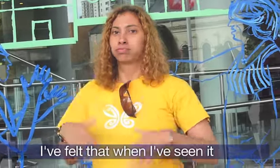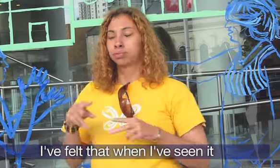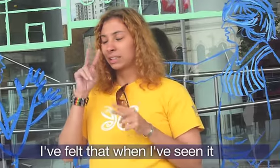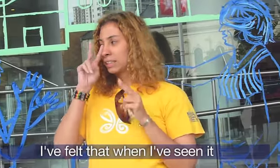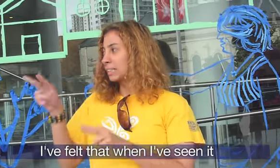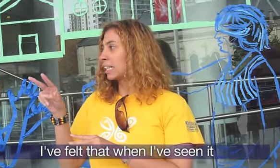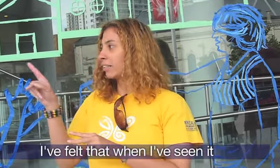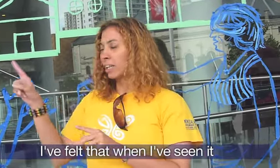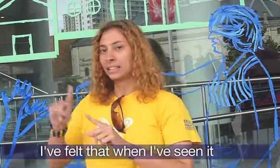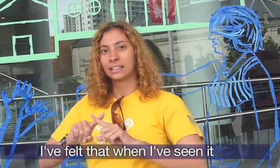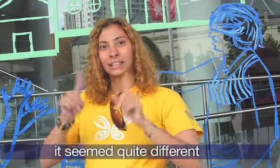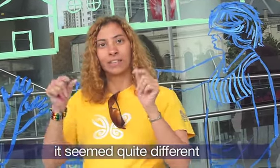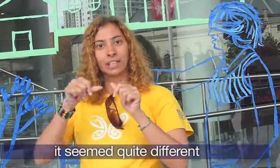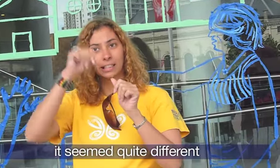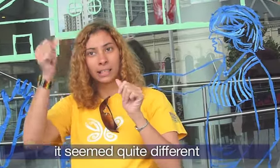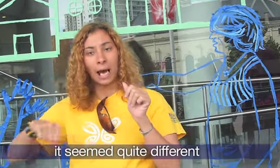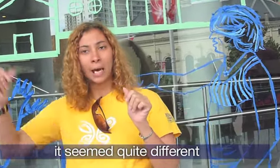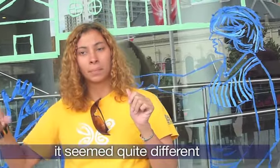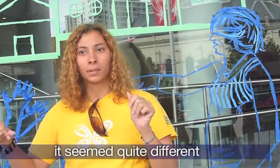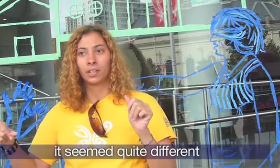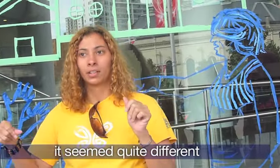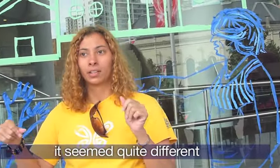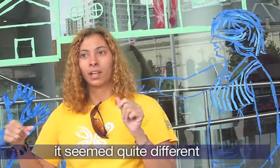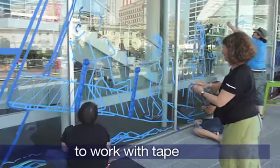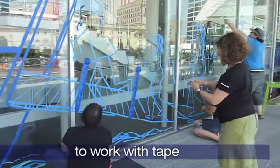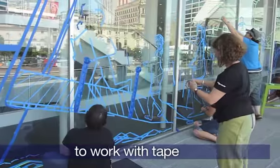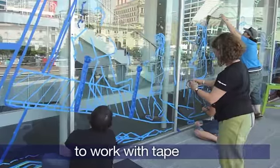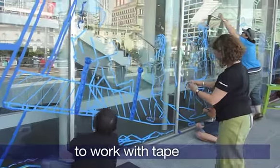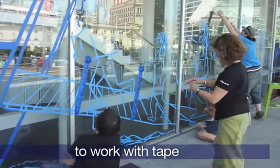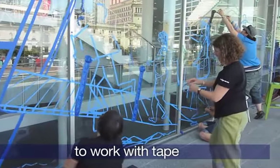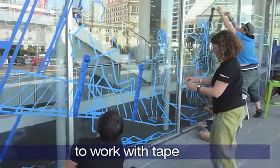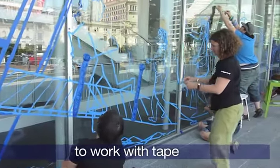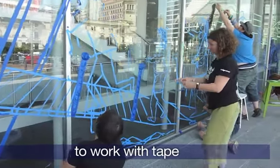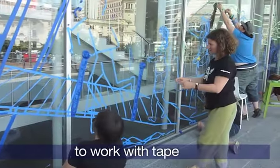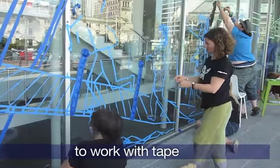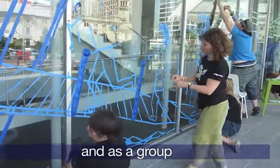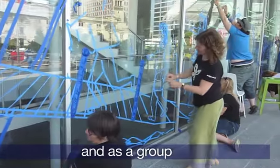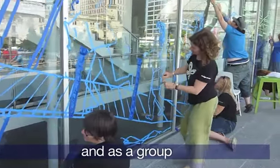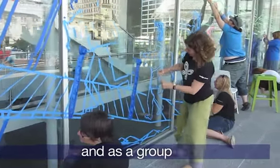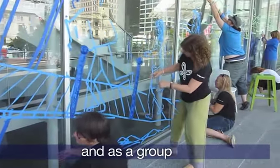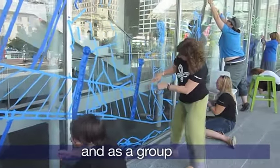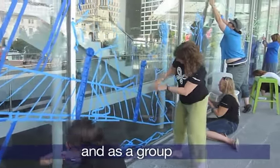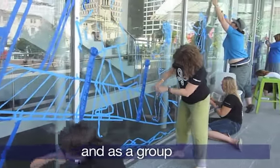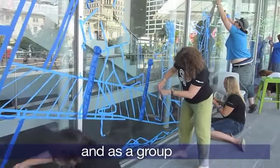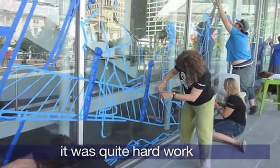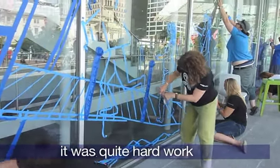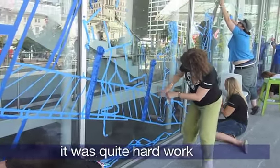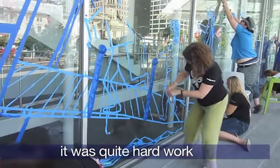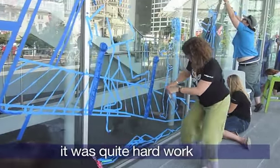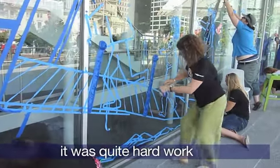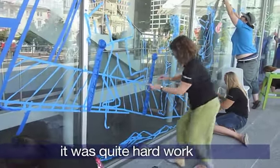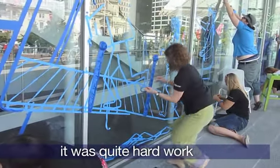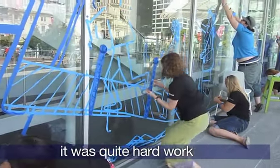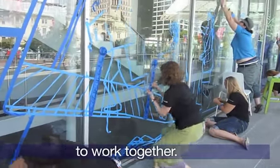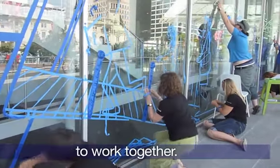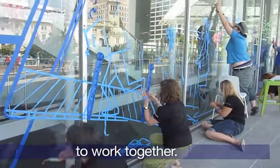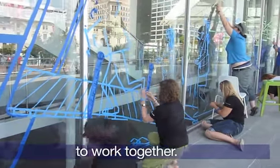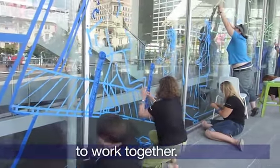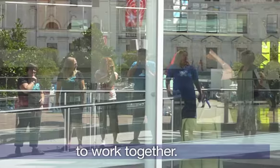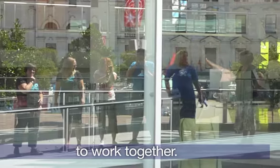I've felt that when I've seen it, it seemed quite different to work with tape. And as a group, it was quite hard work to work